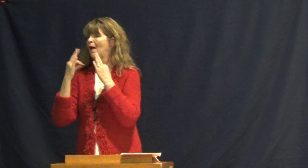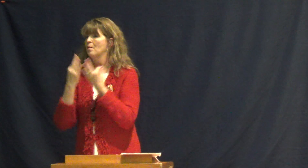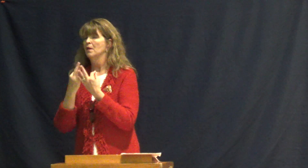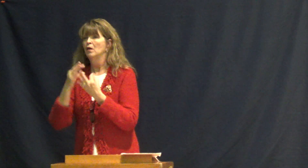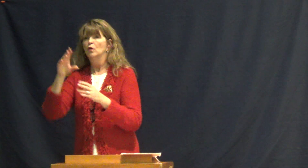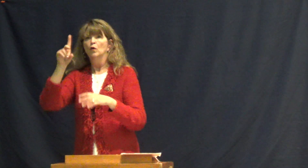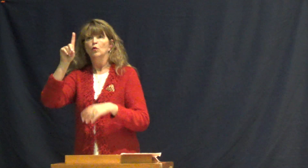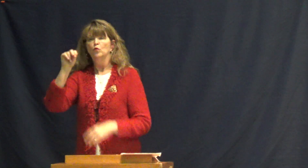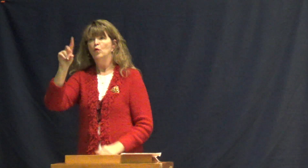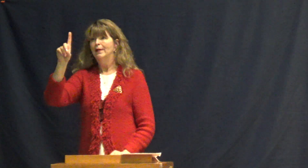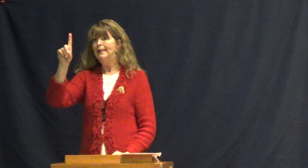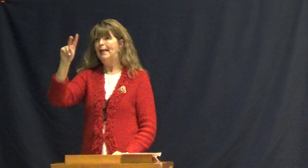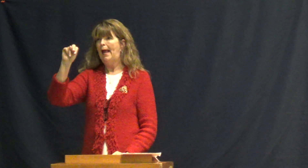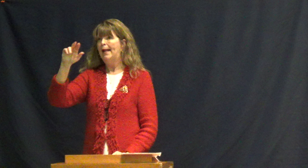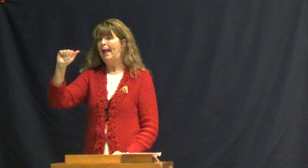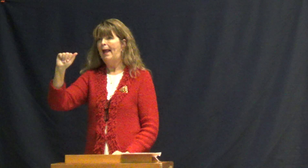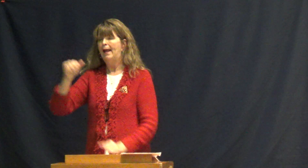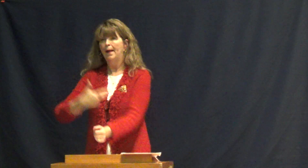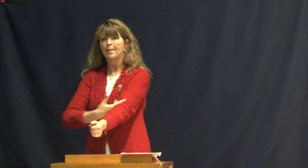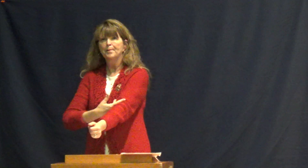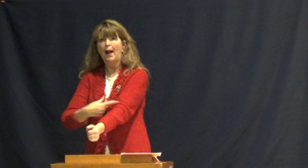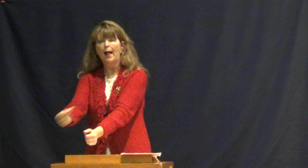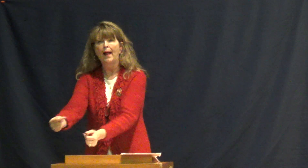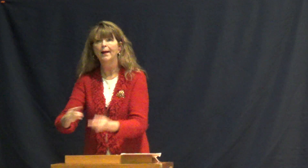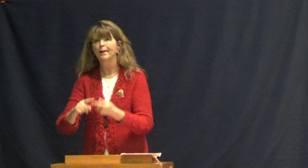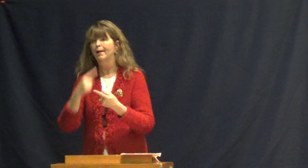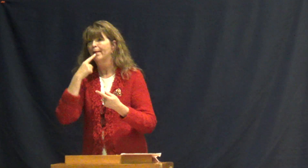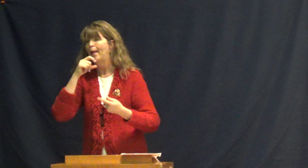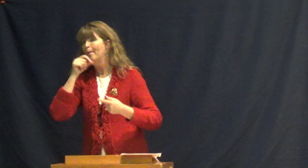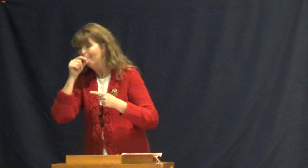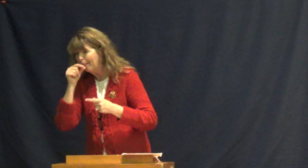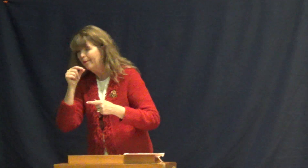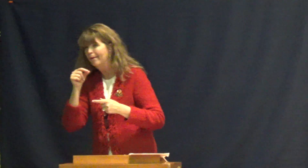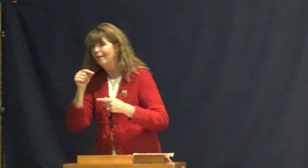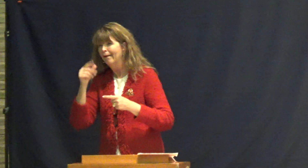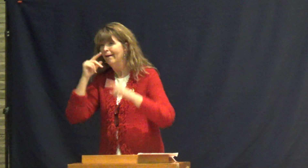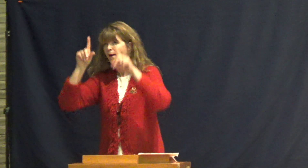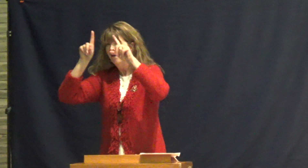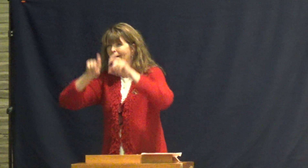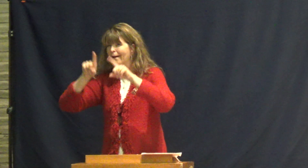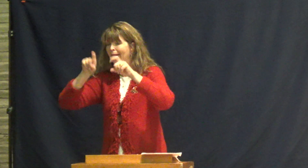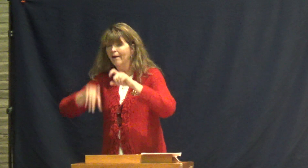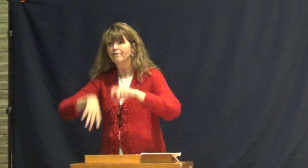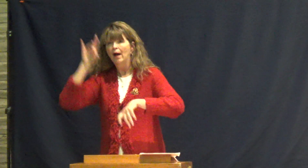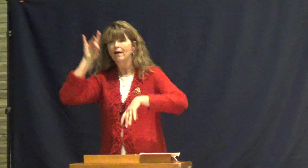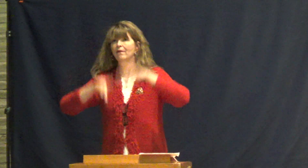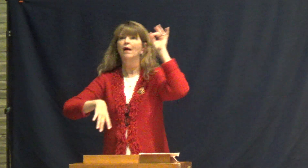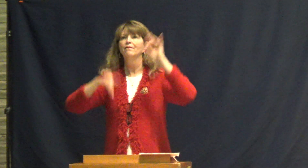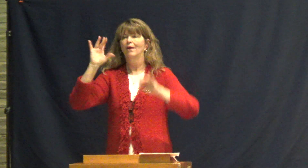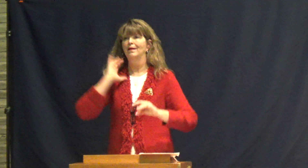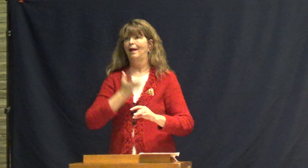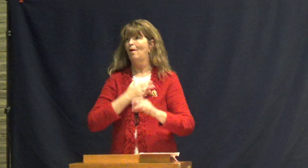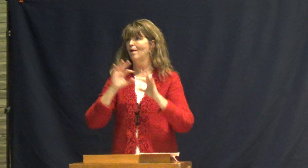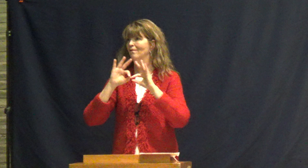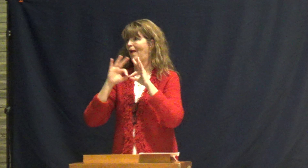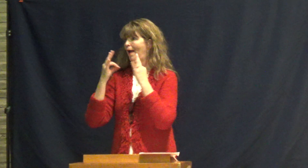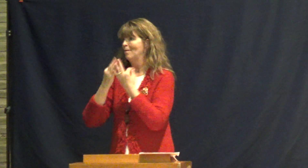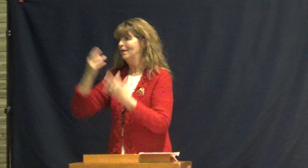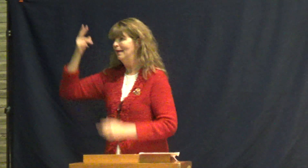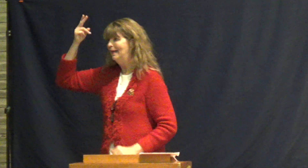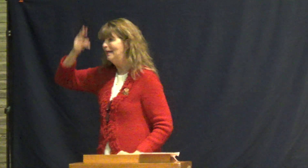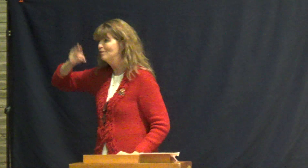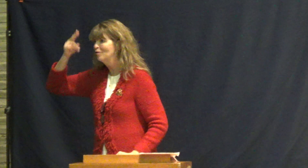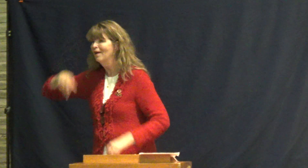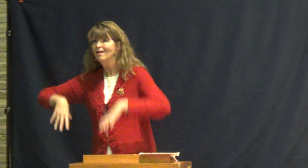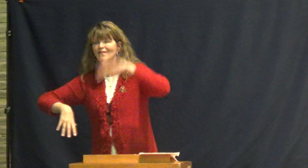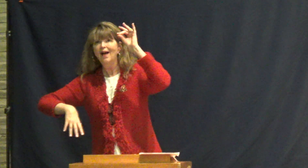story. I get too excited when a family member does some ancestry digging and discovers